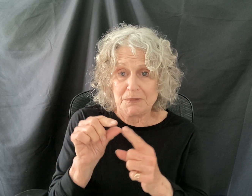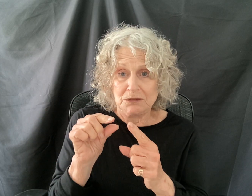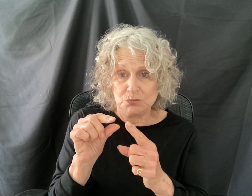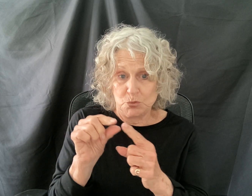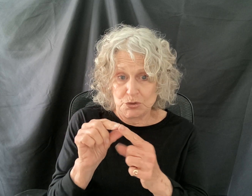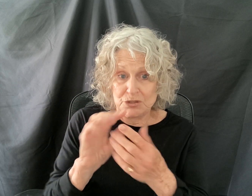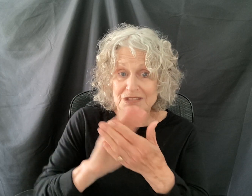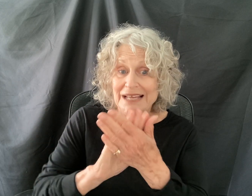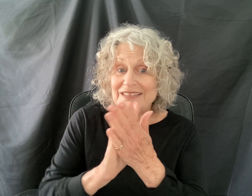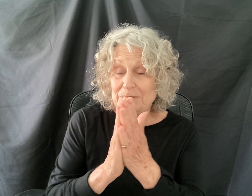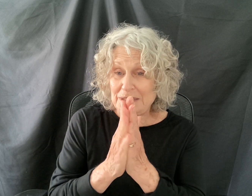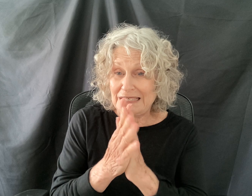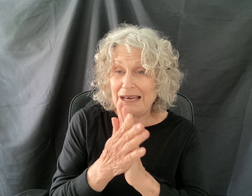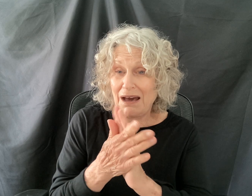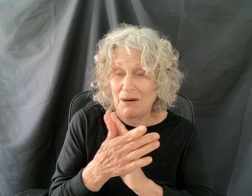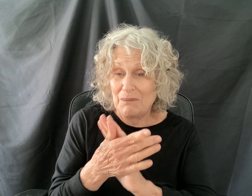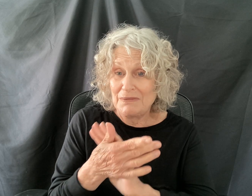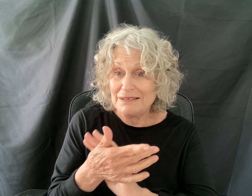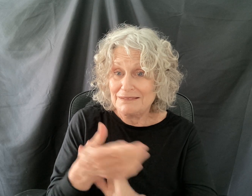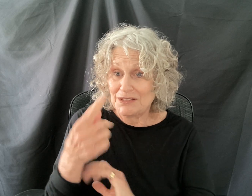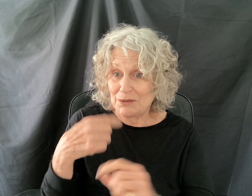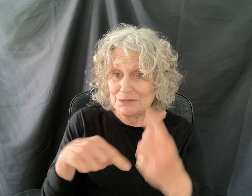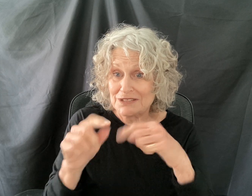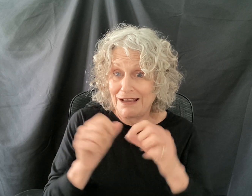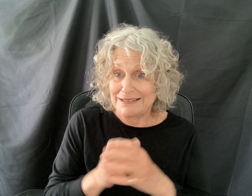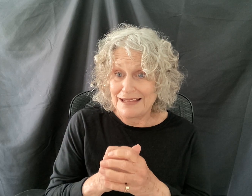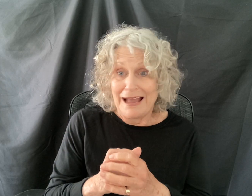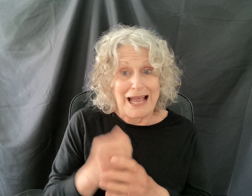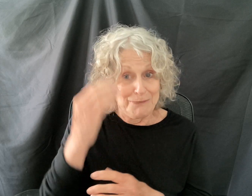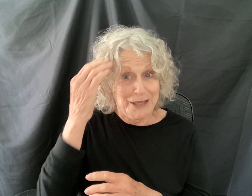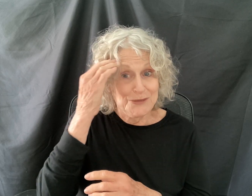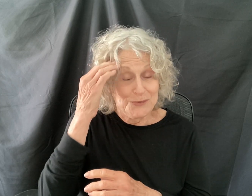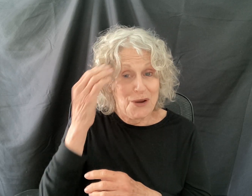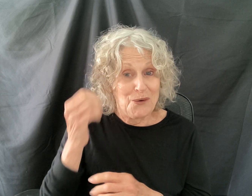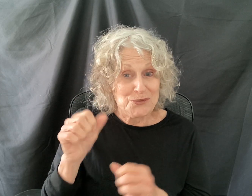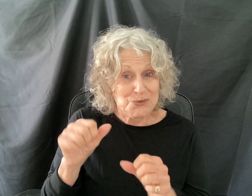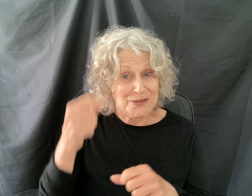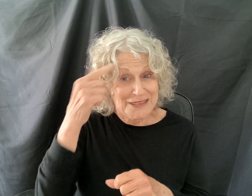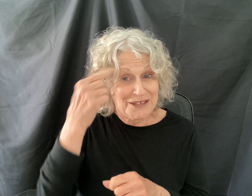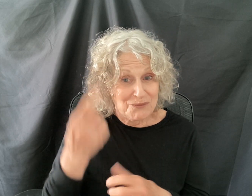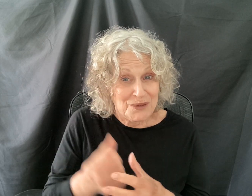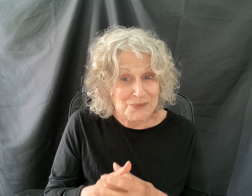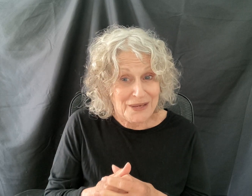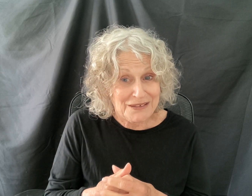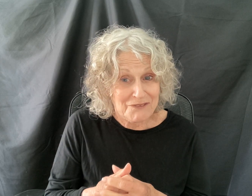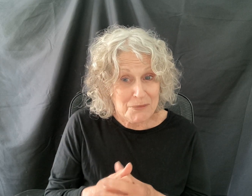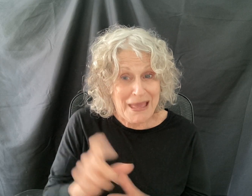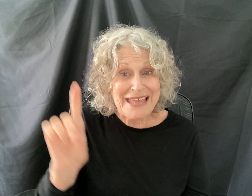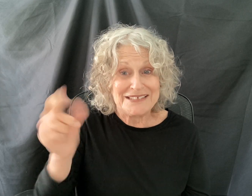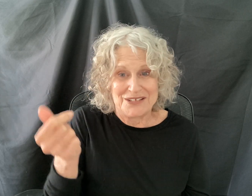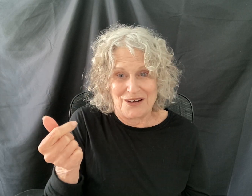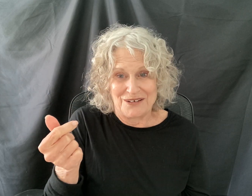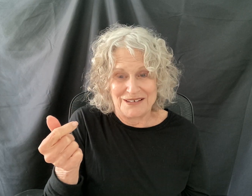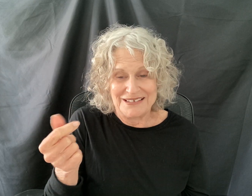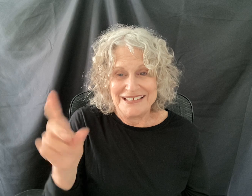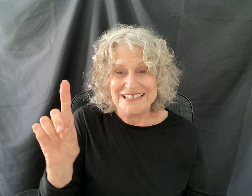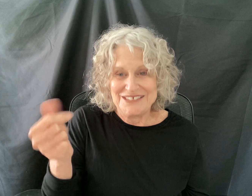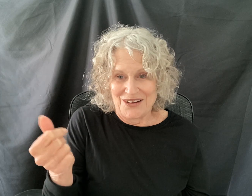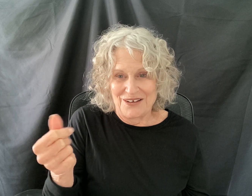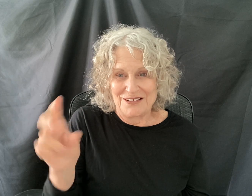fingerspelled words that become their own sign. I bet you know you can think of one right off the bat. Dog, dog,